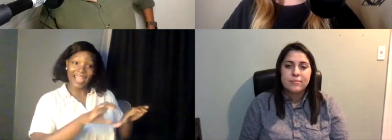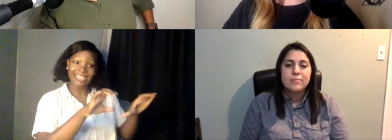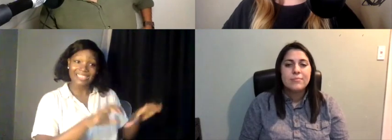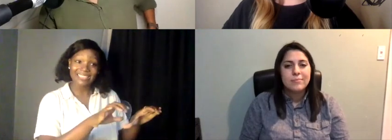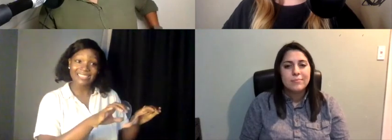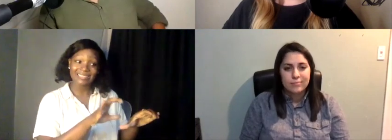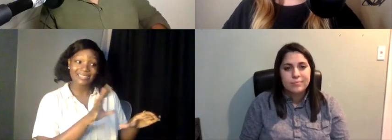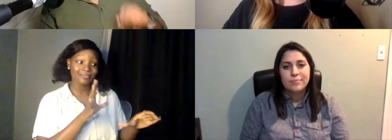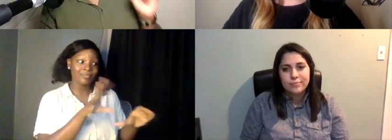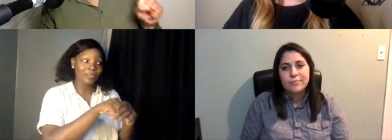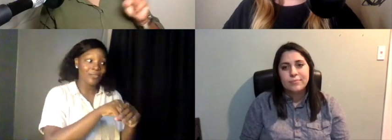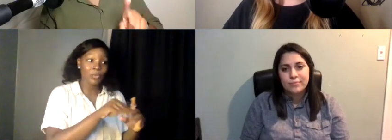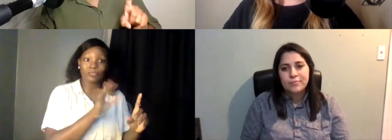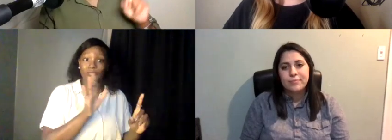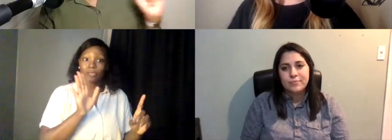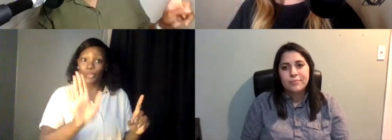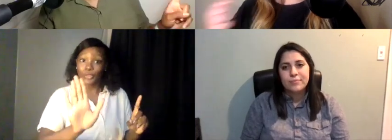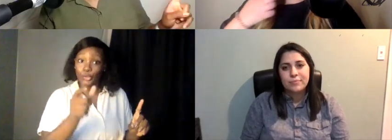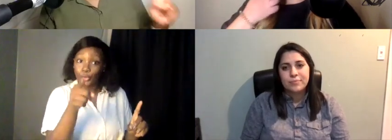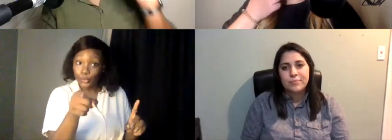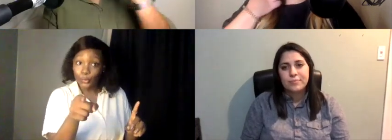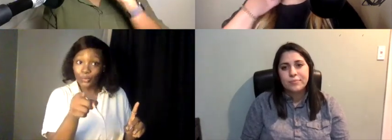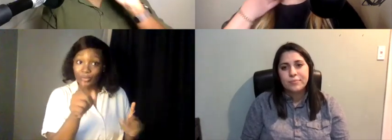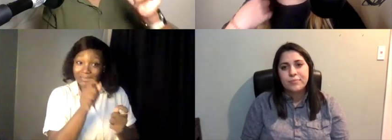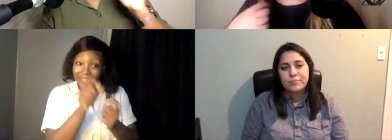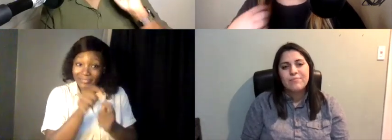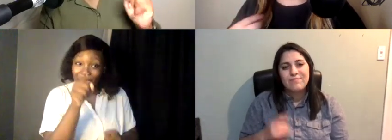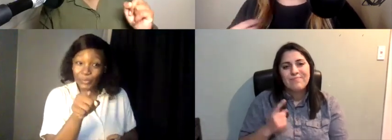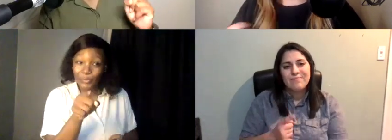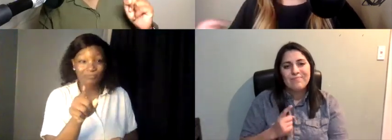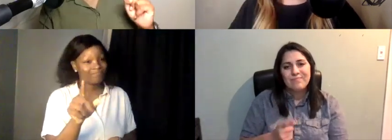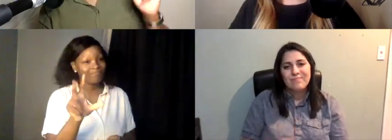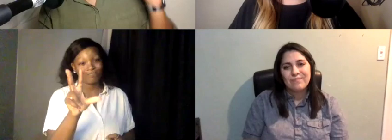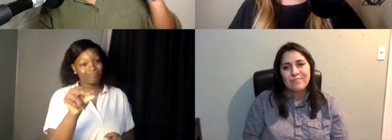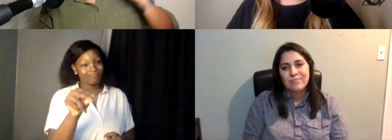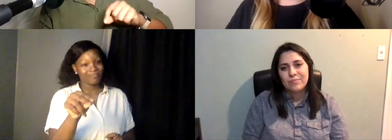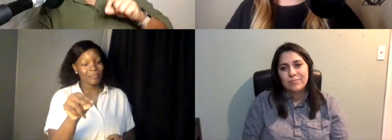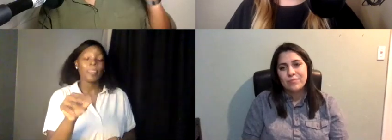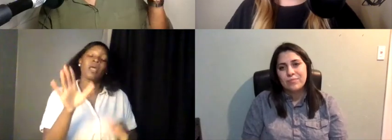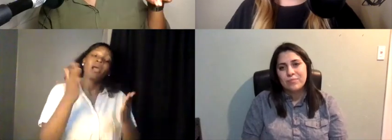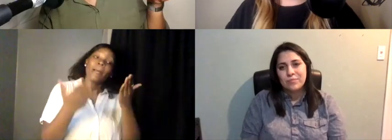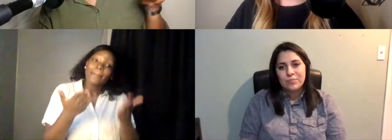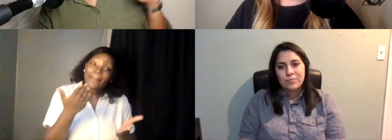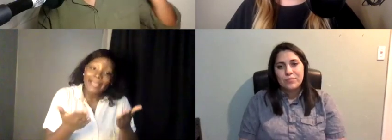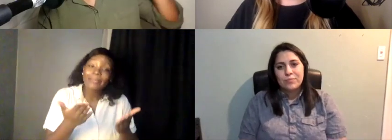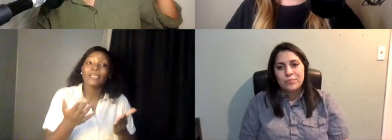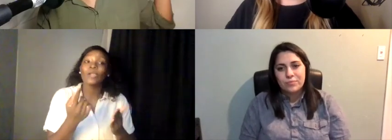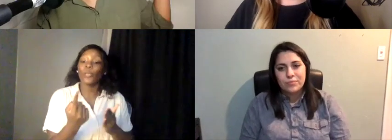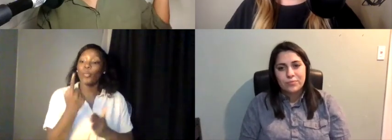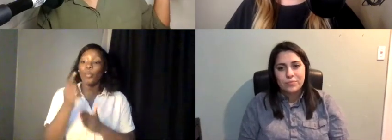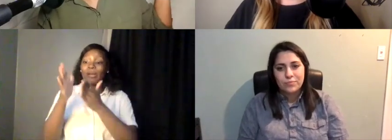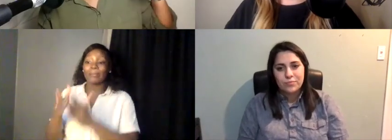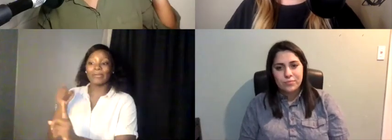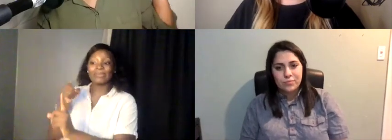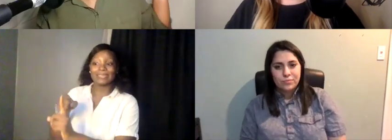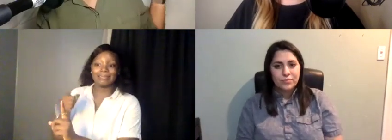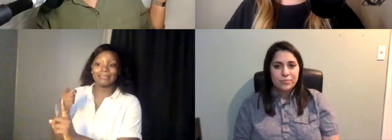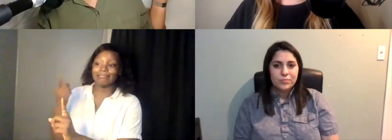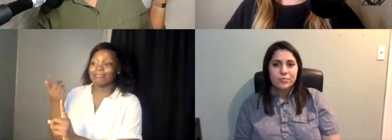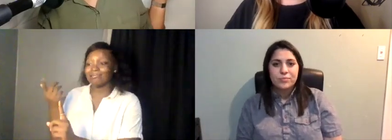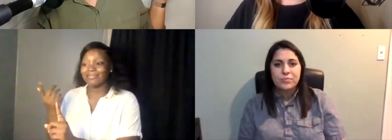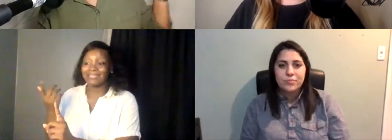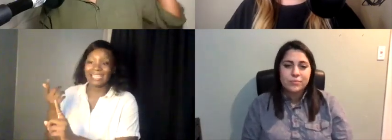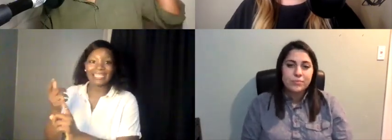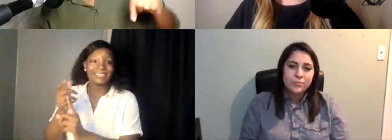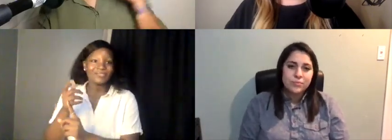back at you, which I have heard of people, we actually both know a person that literally got cheated on, so they cheated on their significant